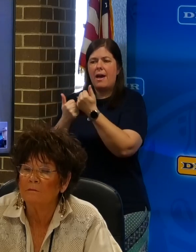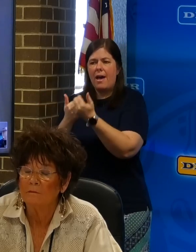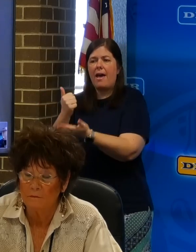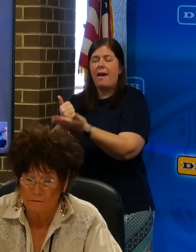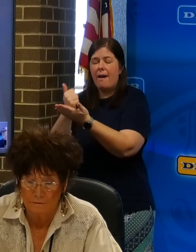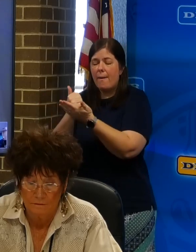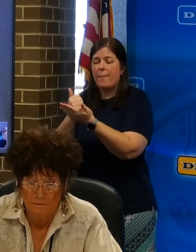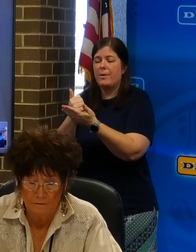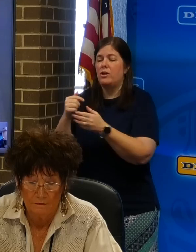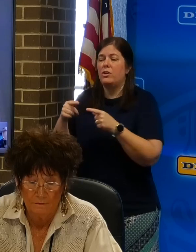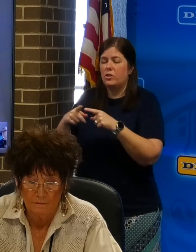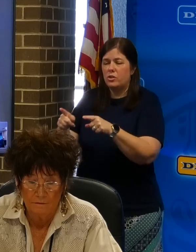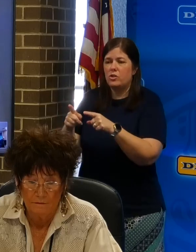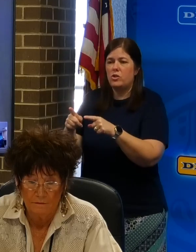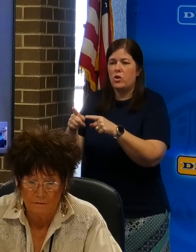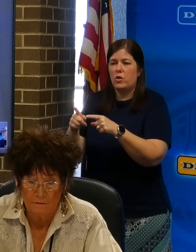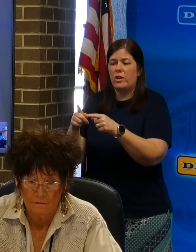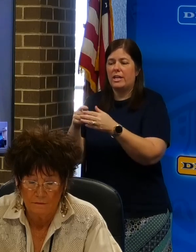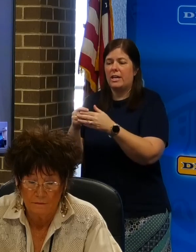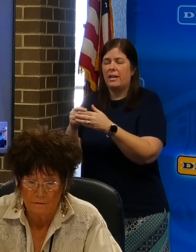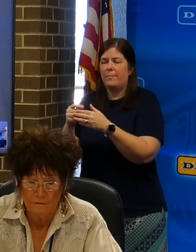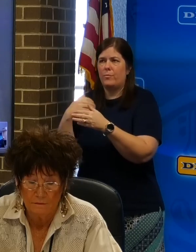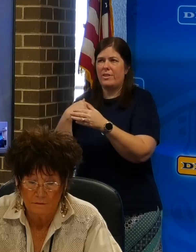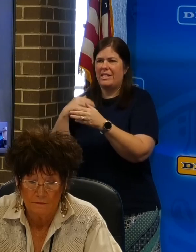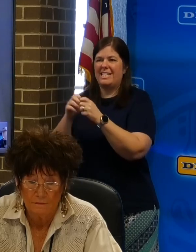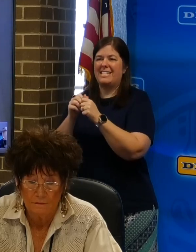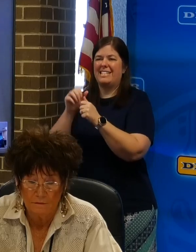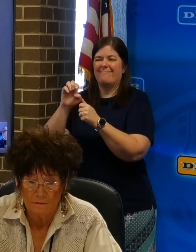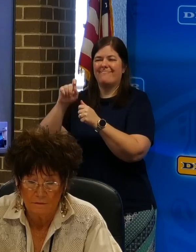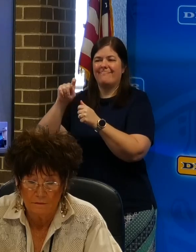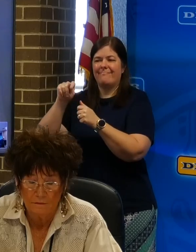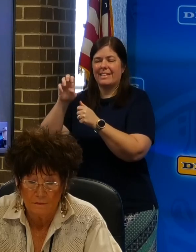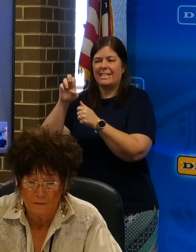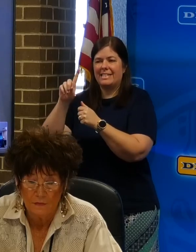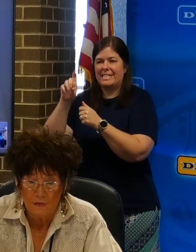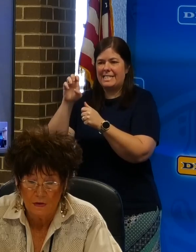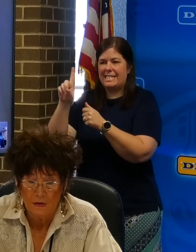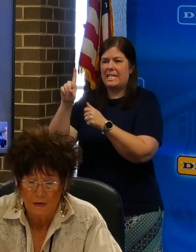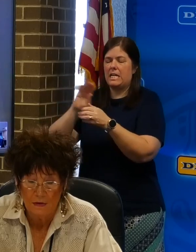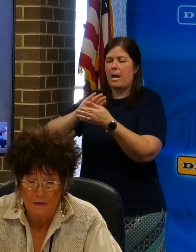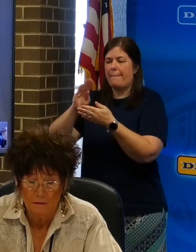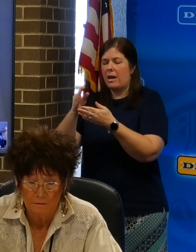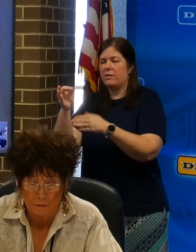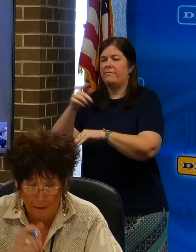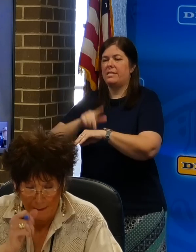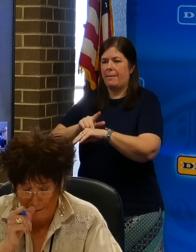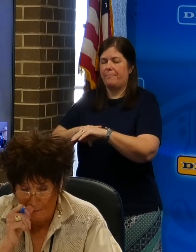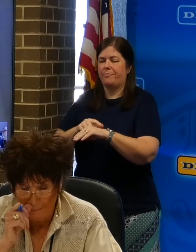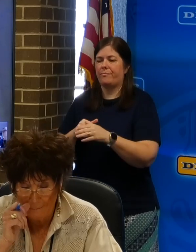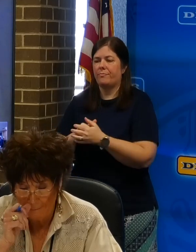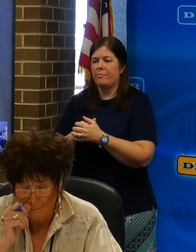a full list of qualifications, or full list of qualifications, you can visit our website, which is